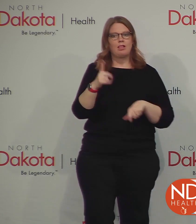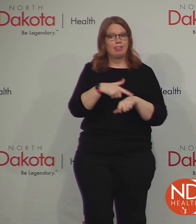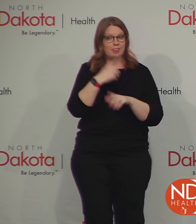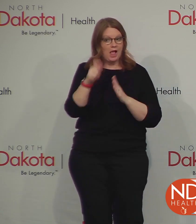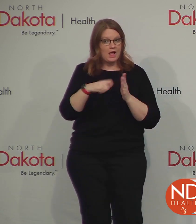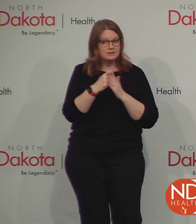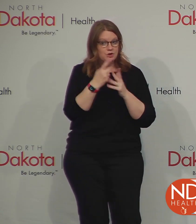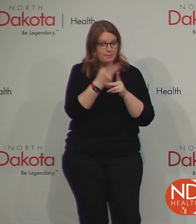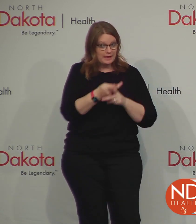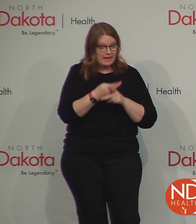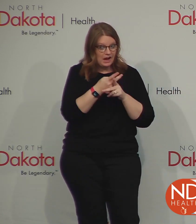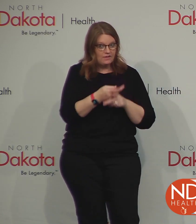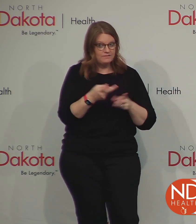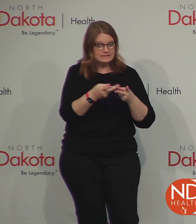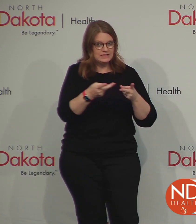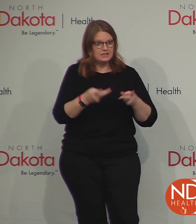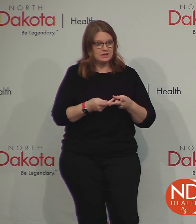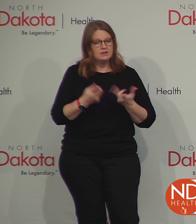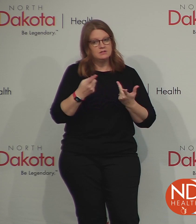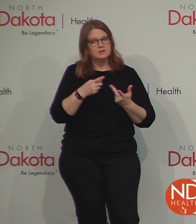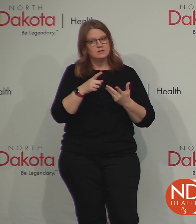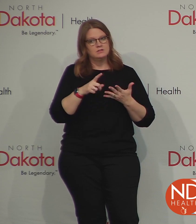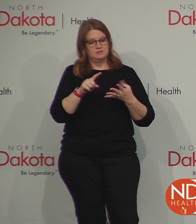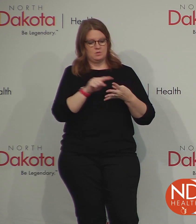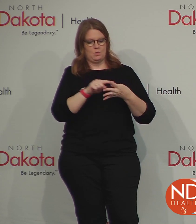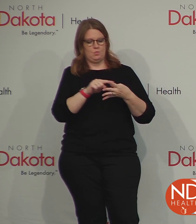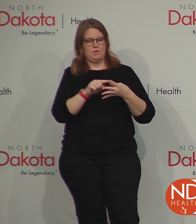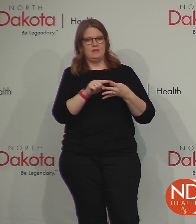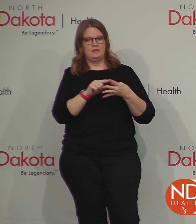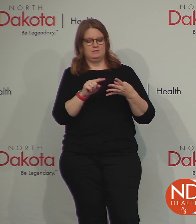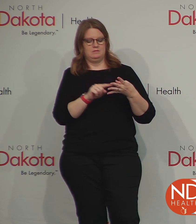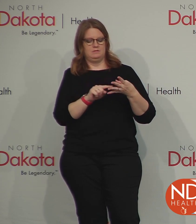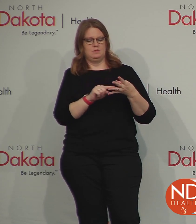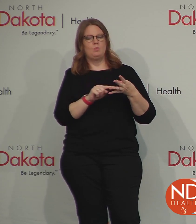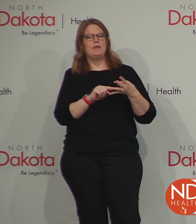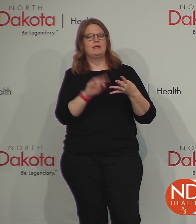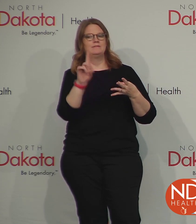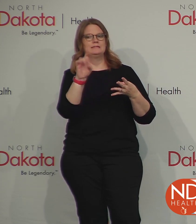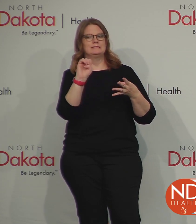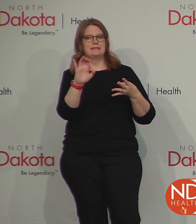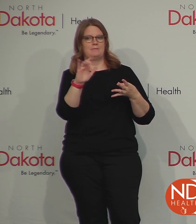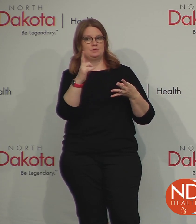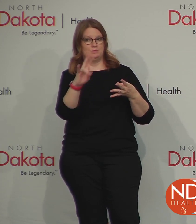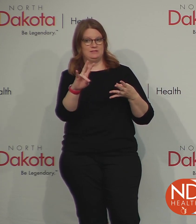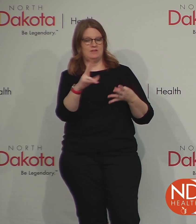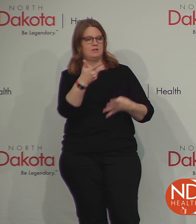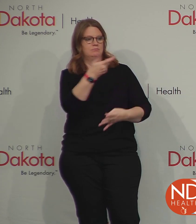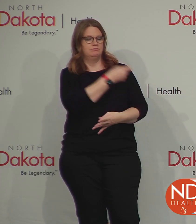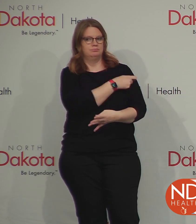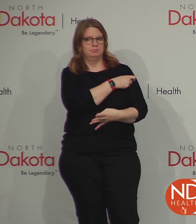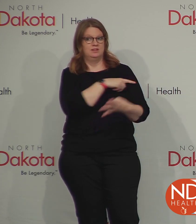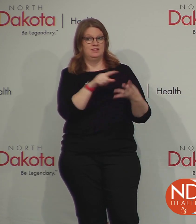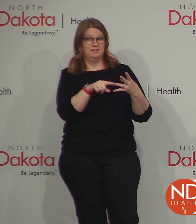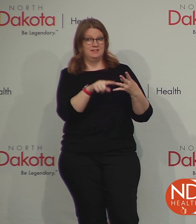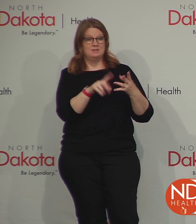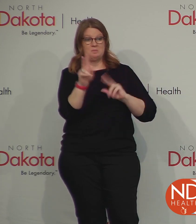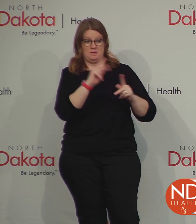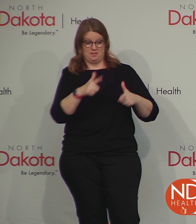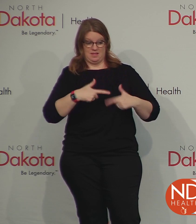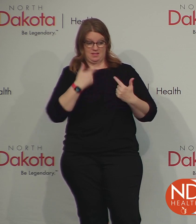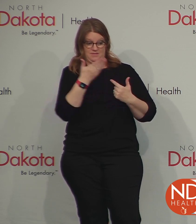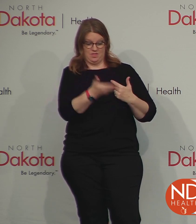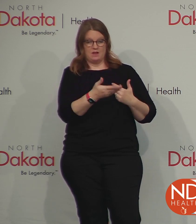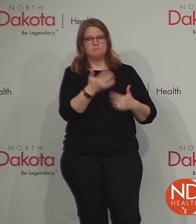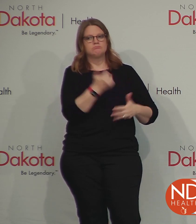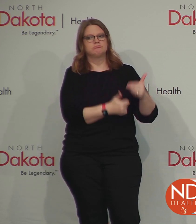care facilities will likely start vaccinating the week of December 27th. As the governor said, they're a very high priority for vaccination. We